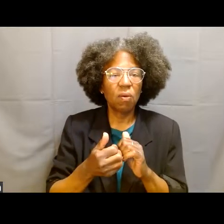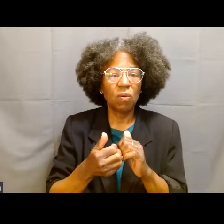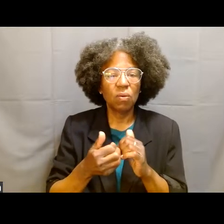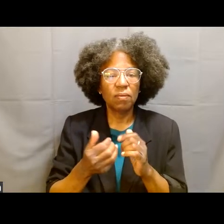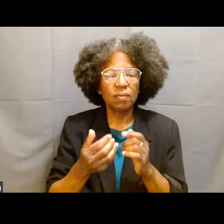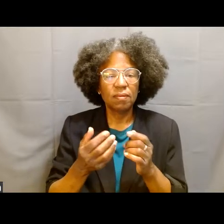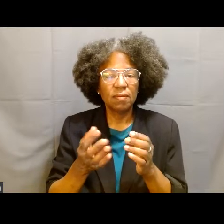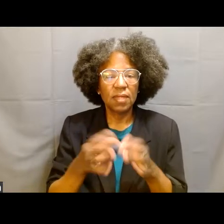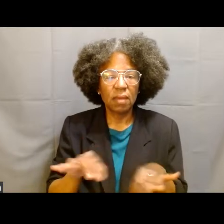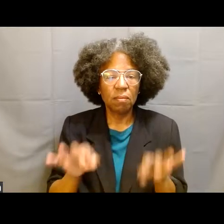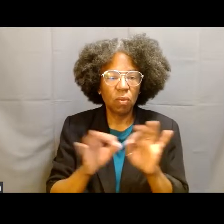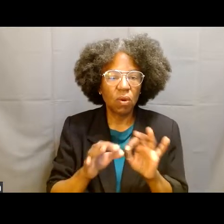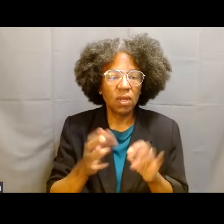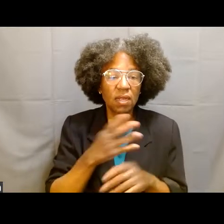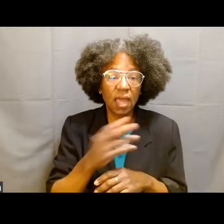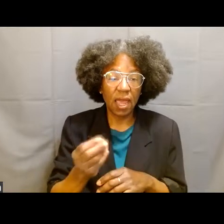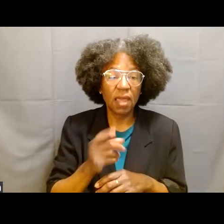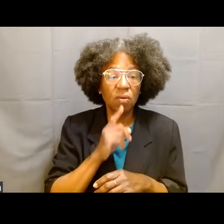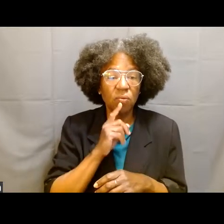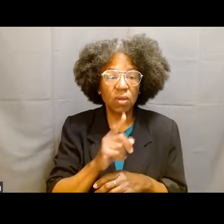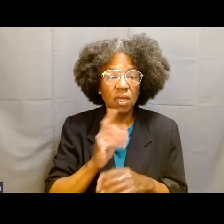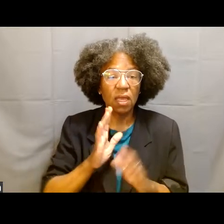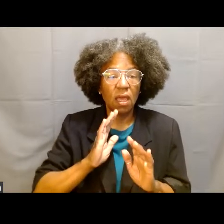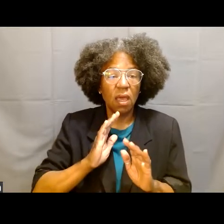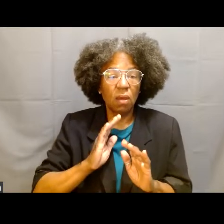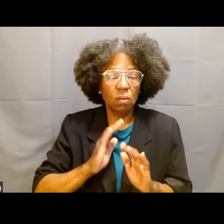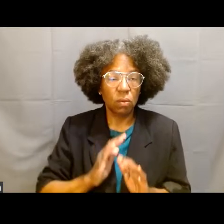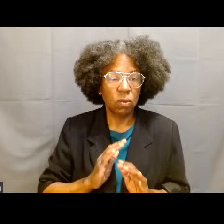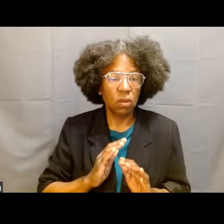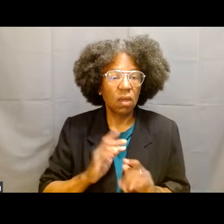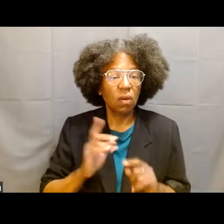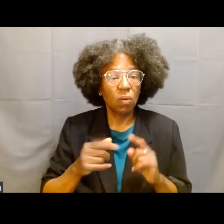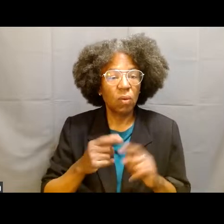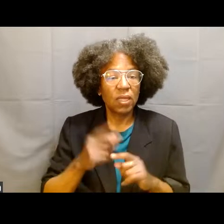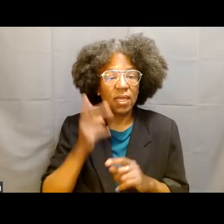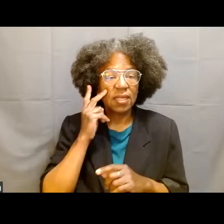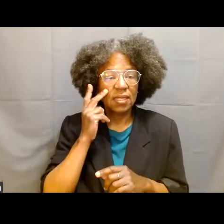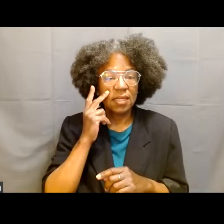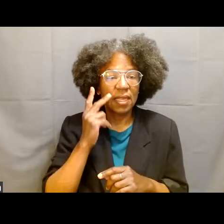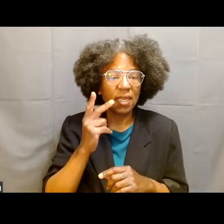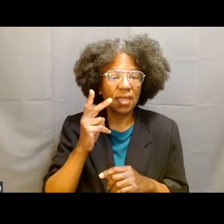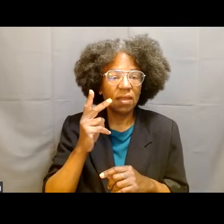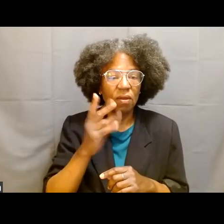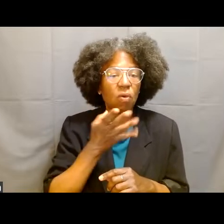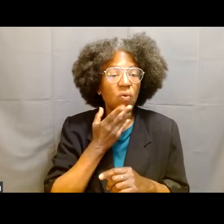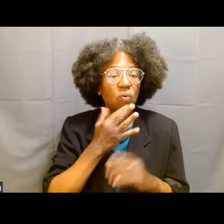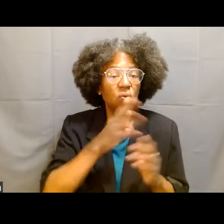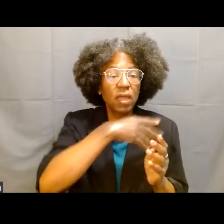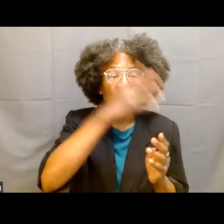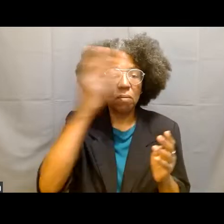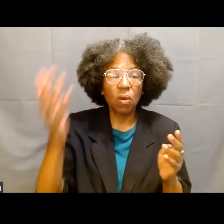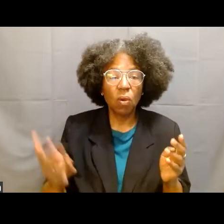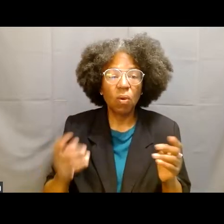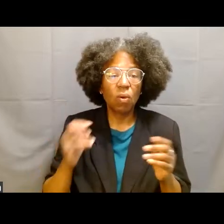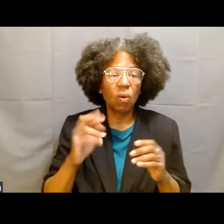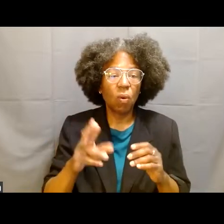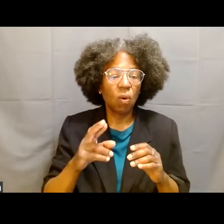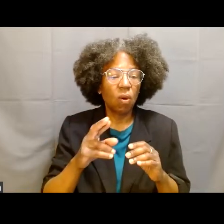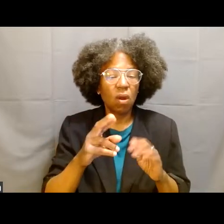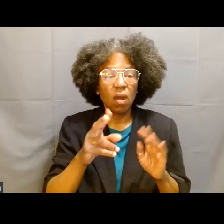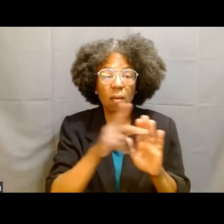reassuring it is when they see any sign, whether it's a rainbow pin or a policy, and that's being